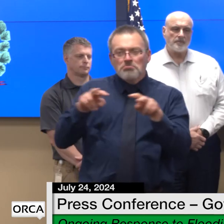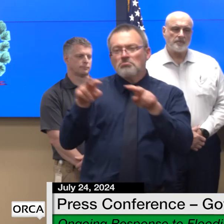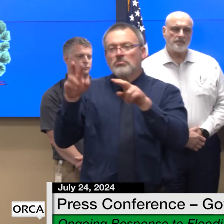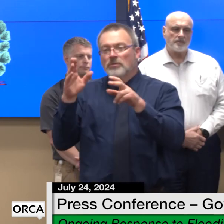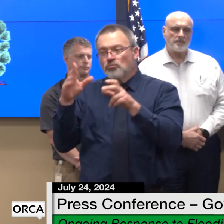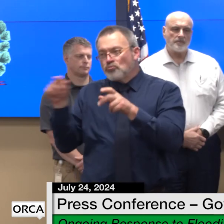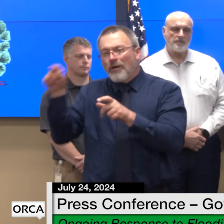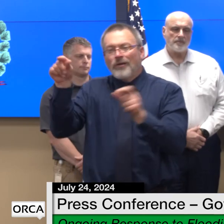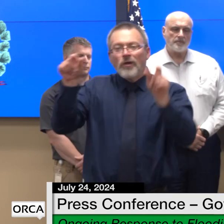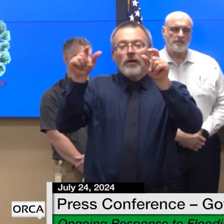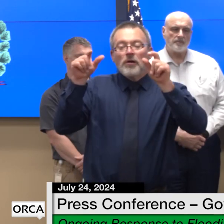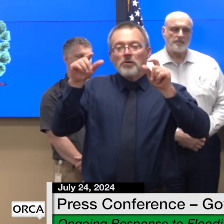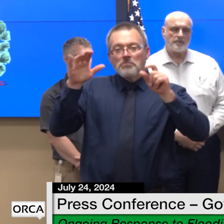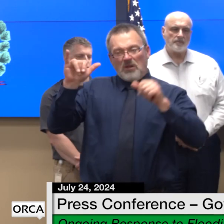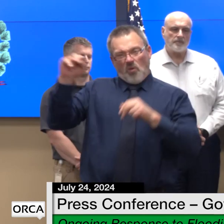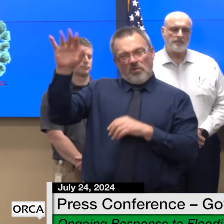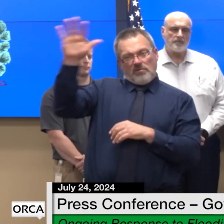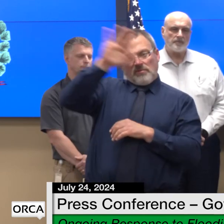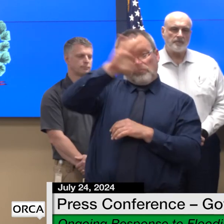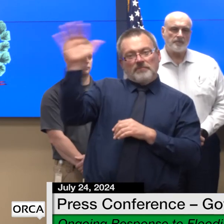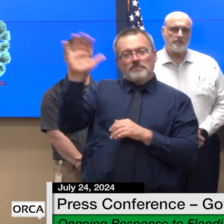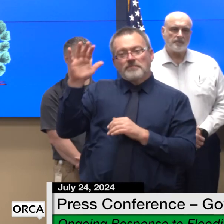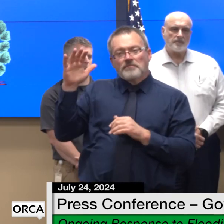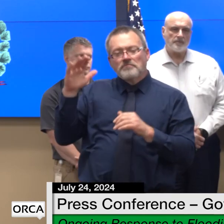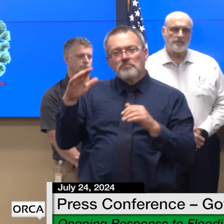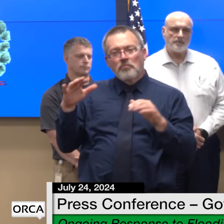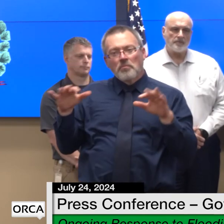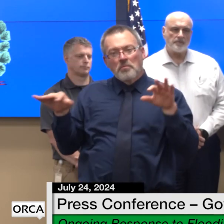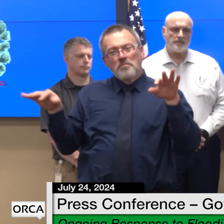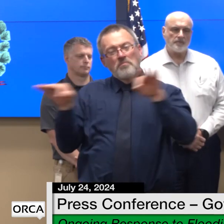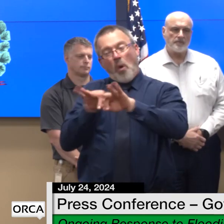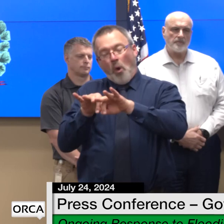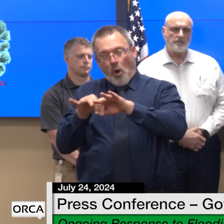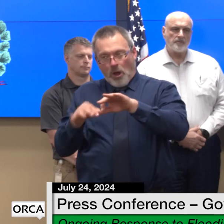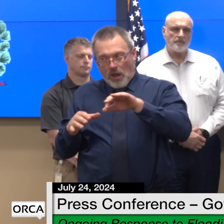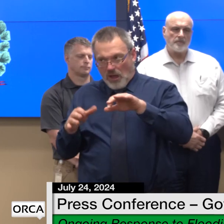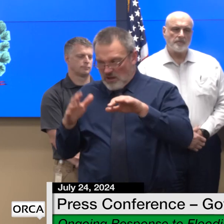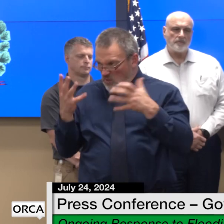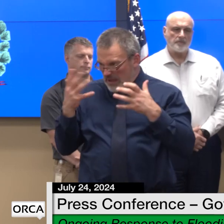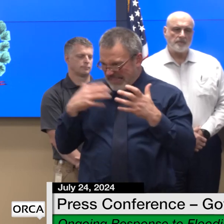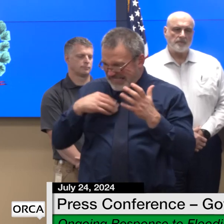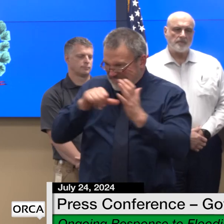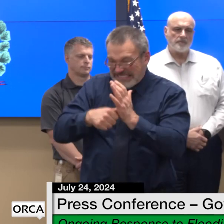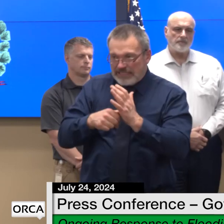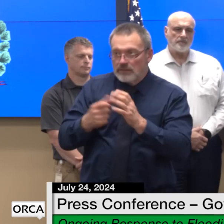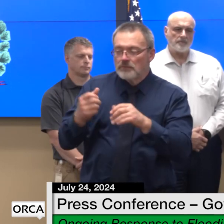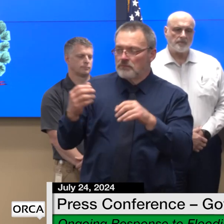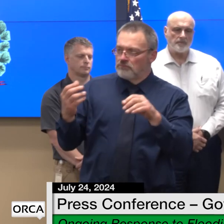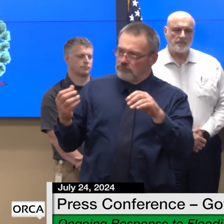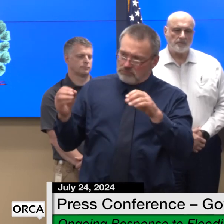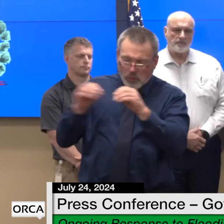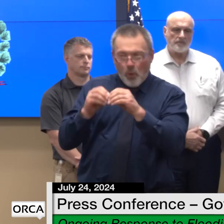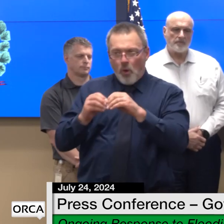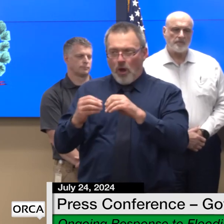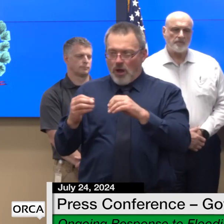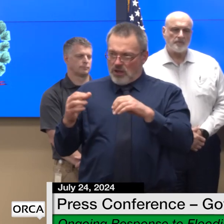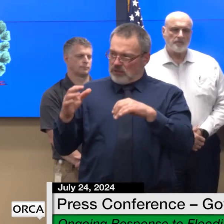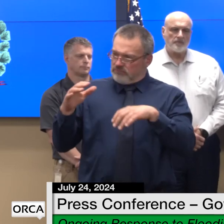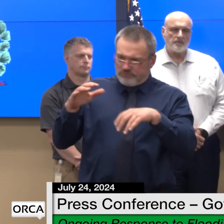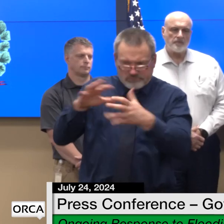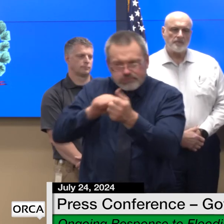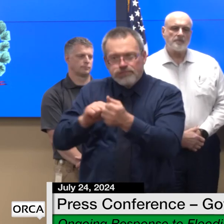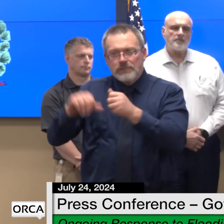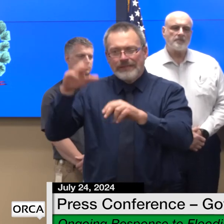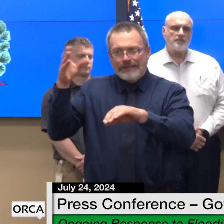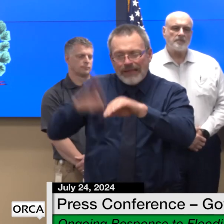Vermont, we believe is actually greater than during last year's storms. Despite the extent of the damage, it